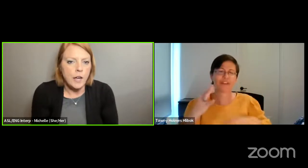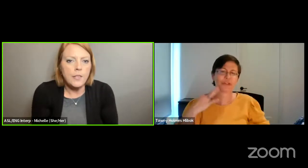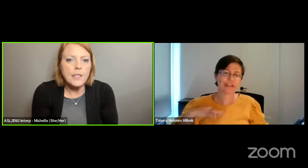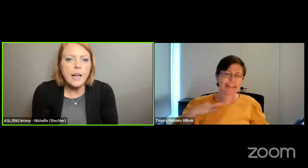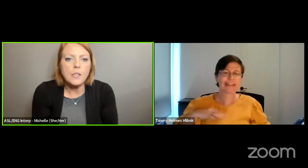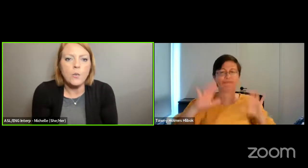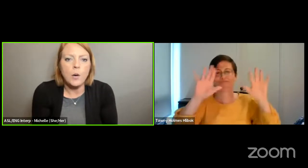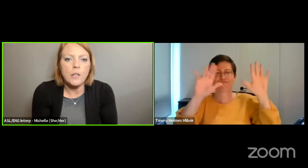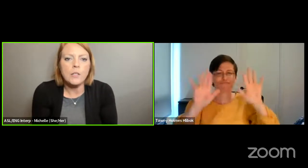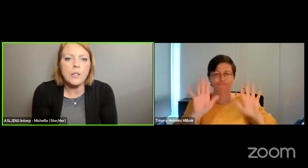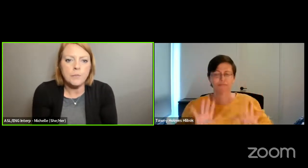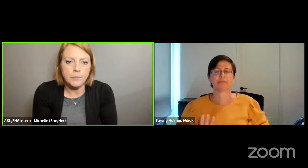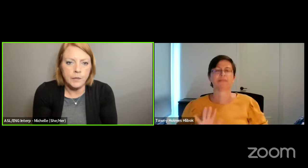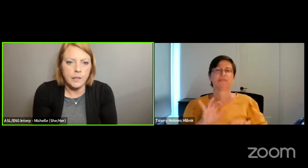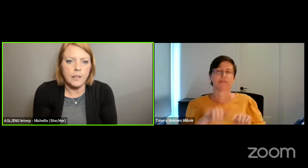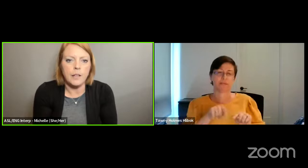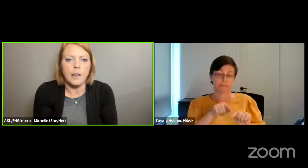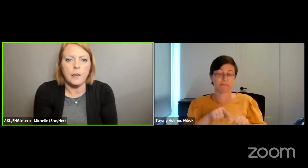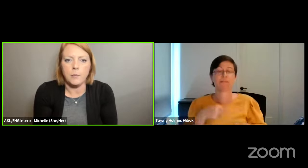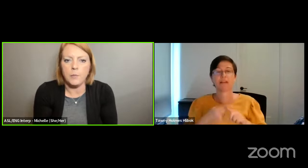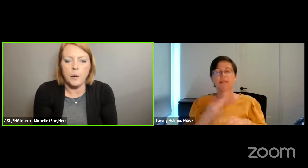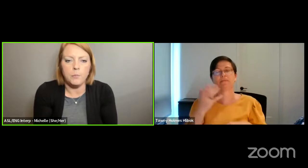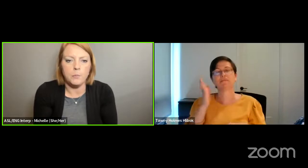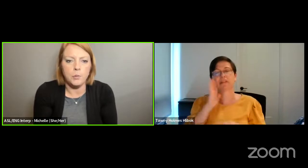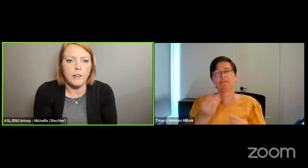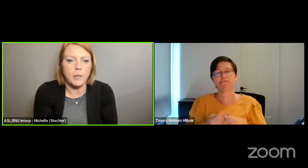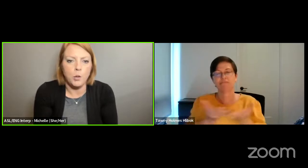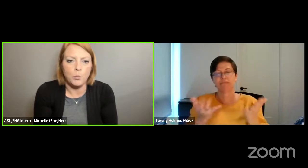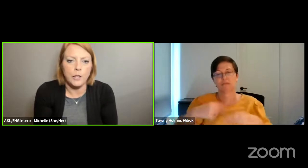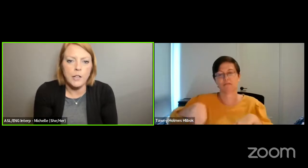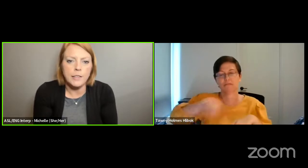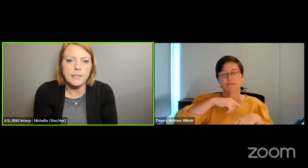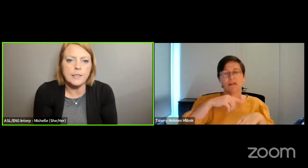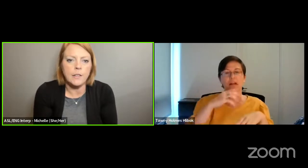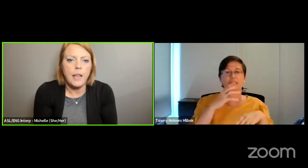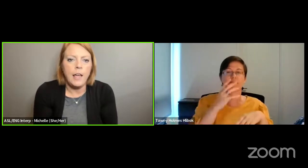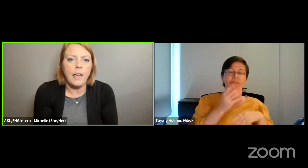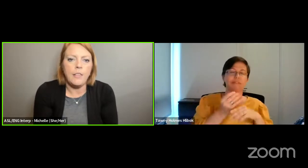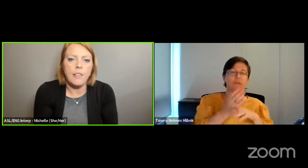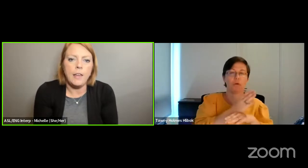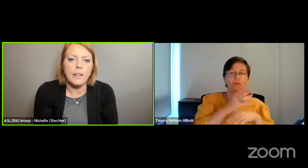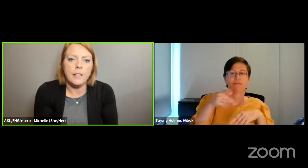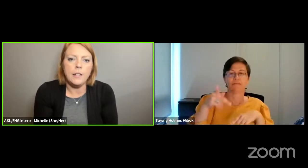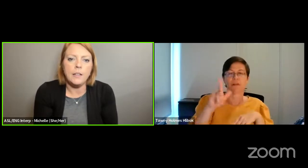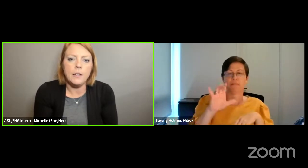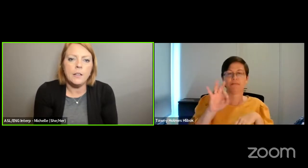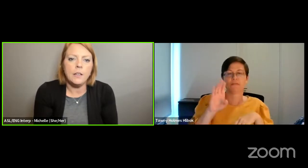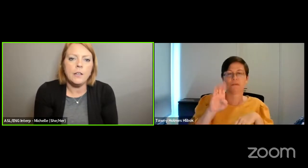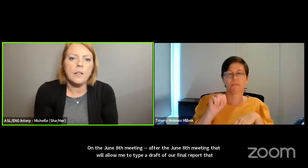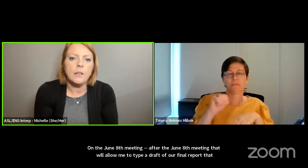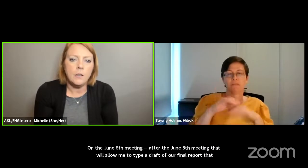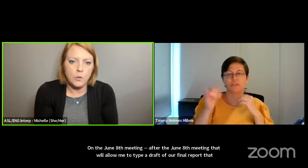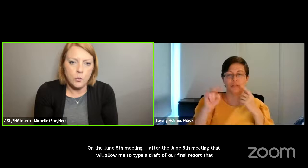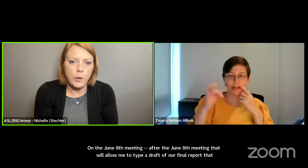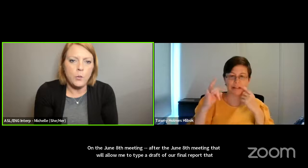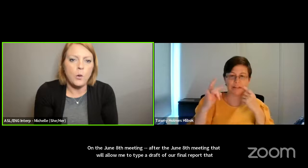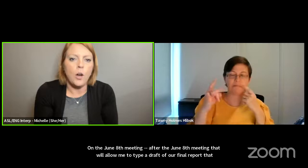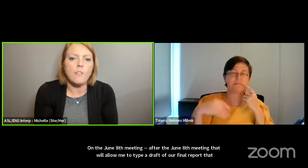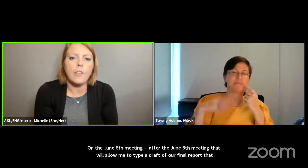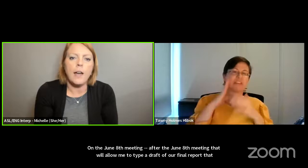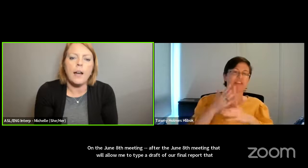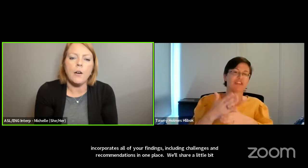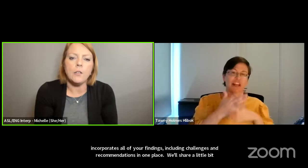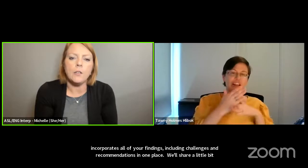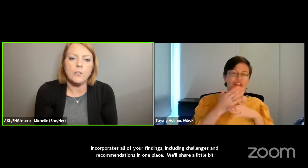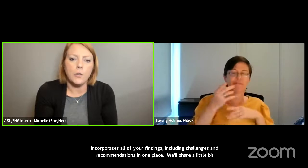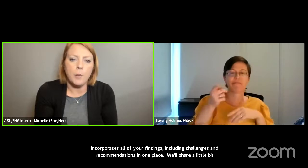who was on the task force, and provide appropriate credits. And then we will